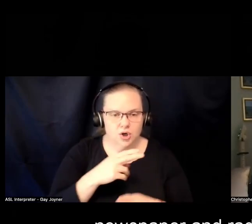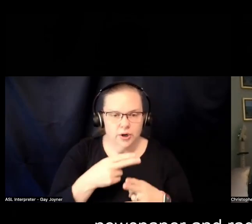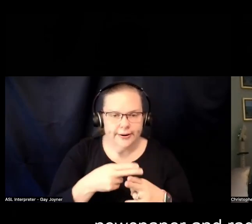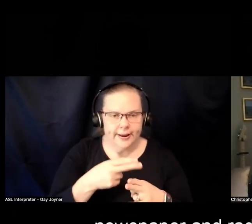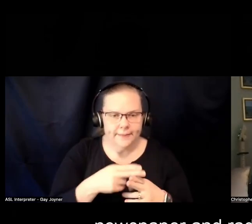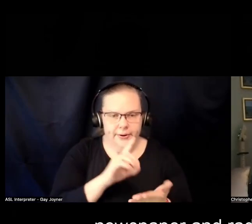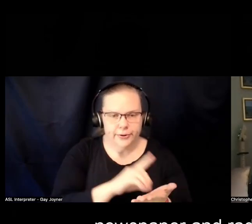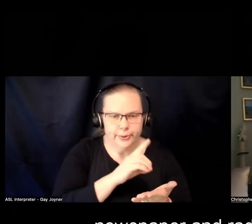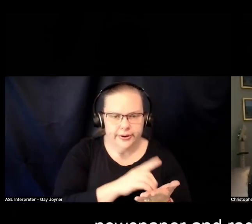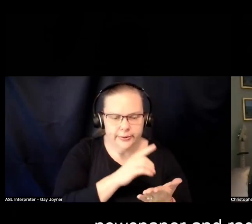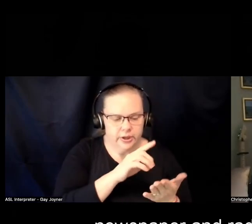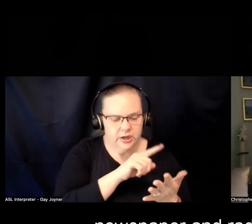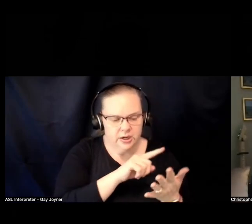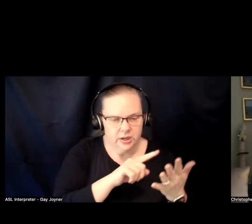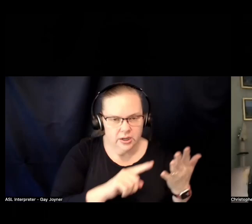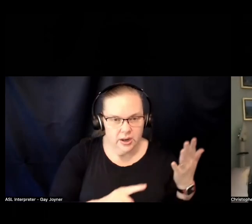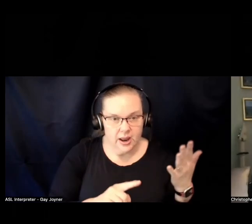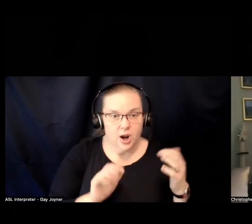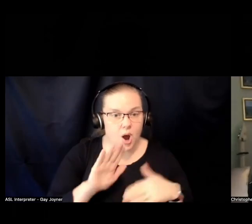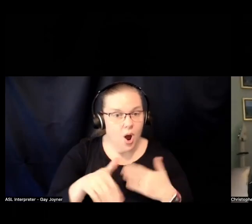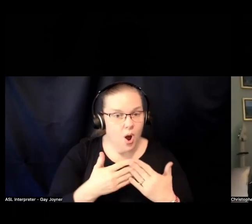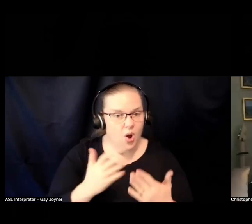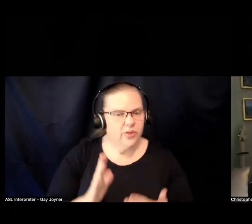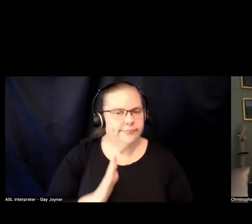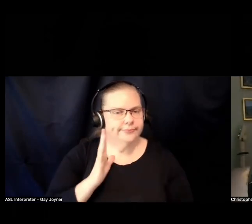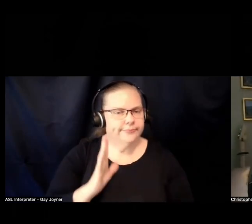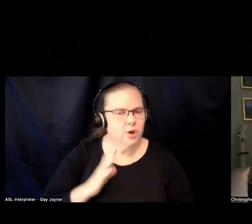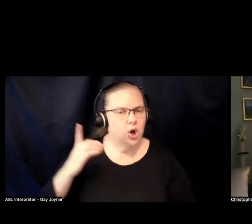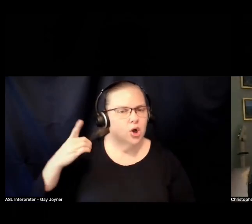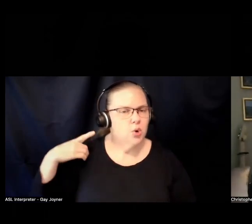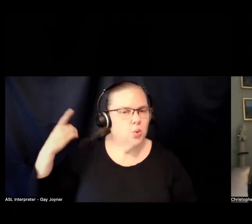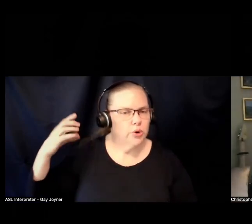and prominent Washingtonians.